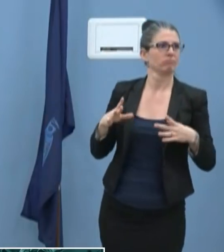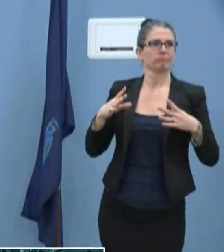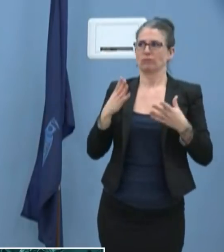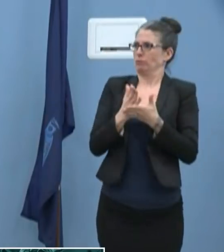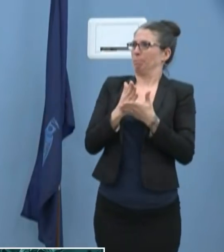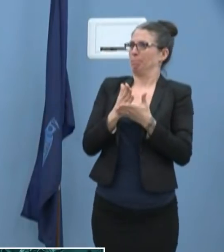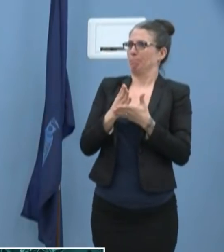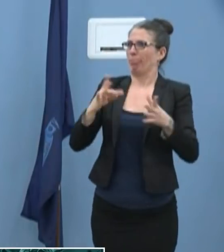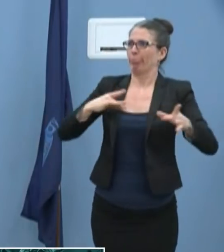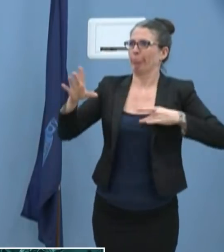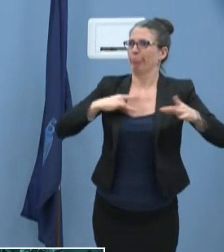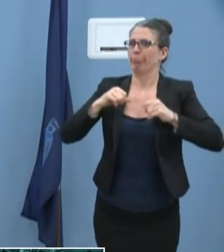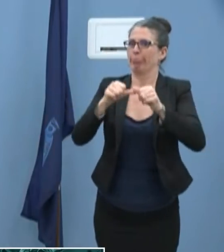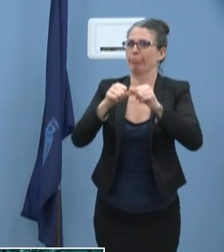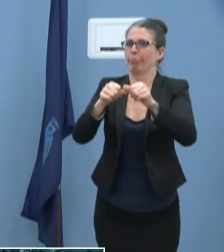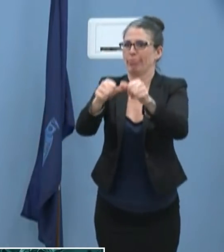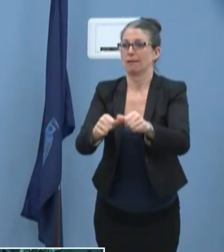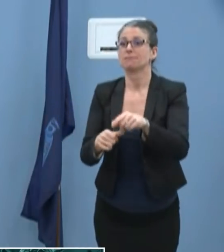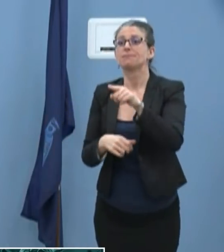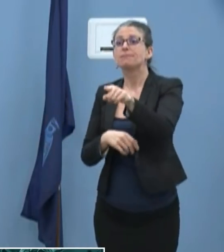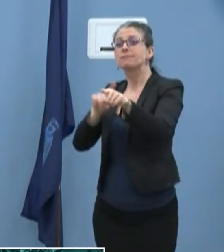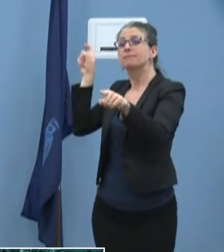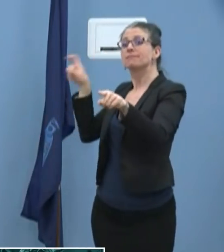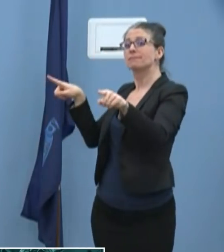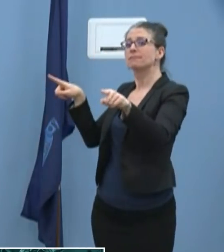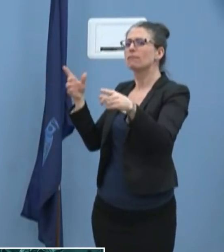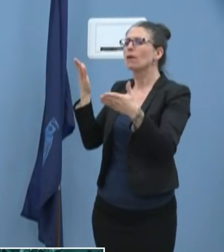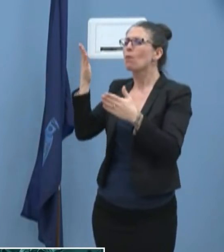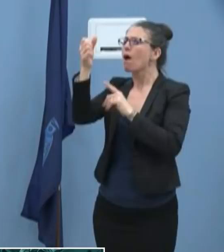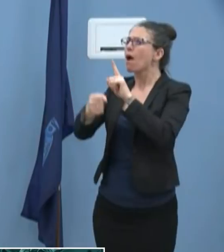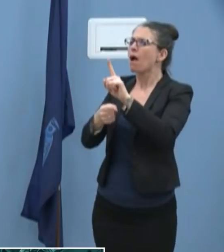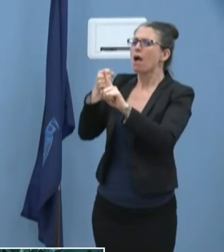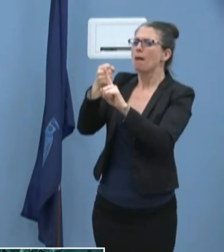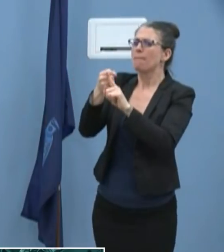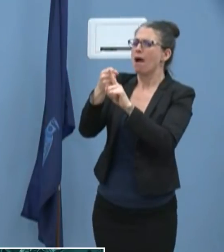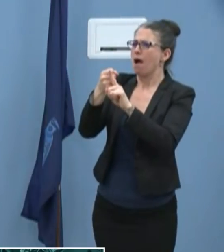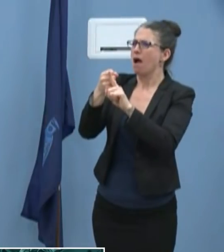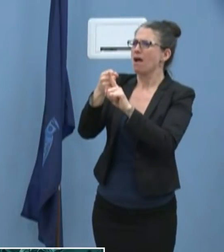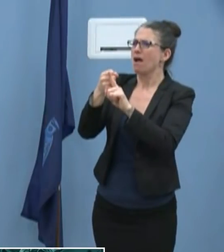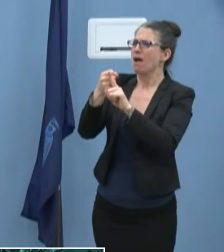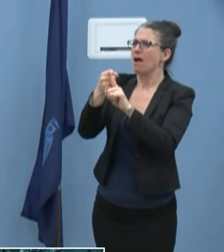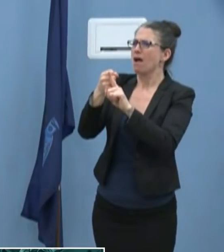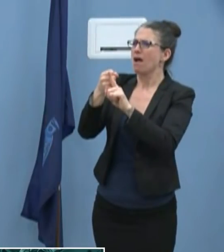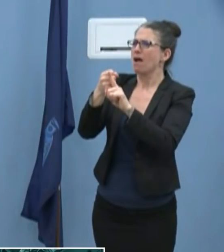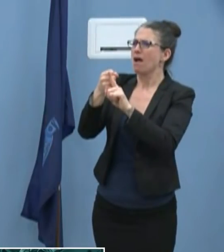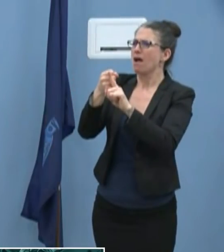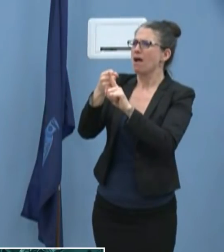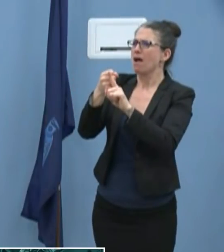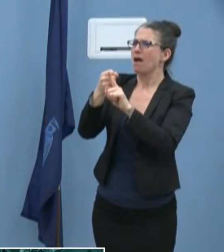What impacts did some of the cities in the past couple days making steps in their own?